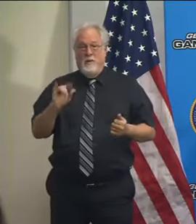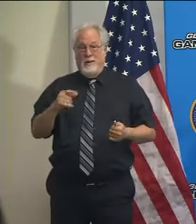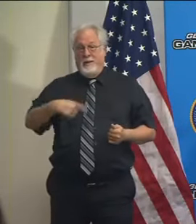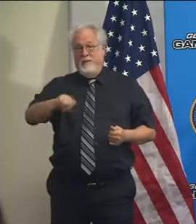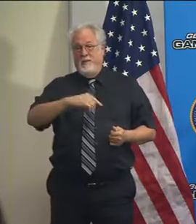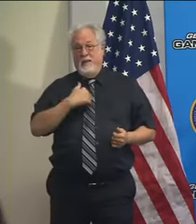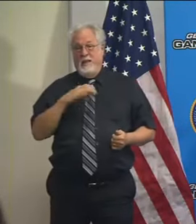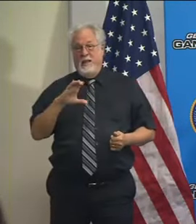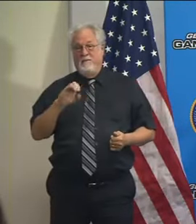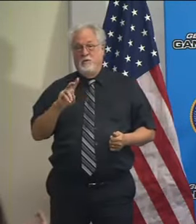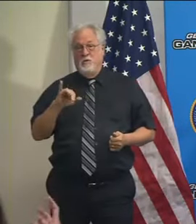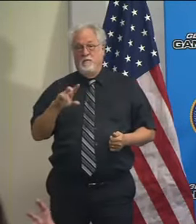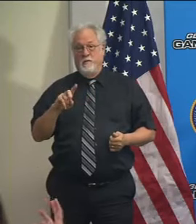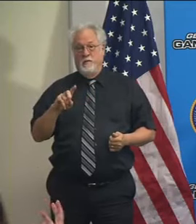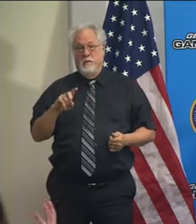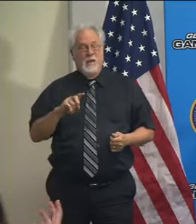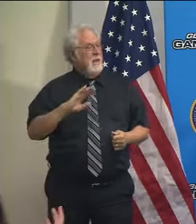have COVID.